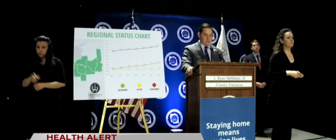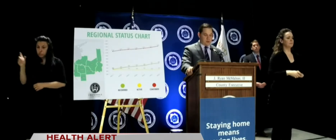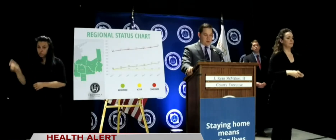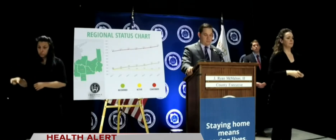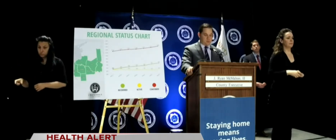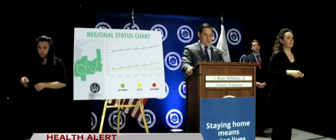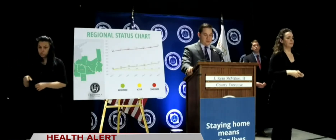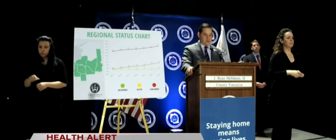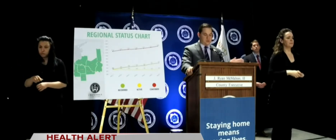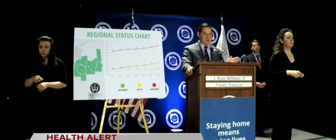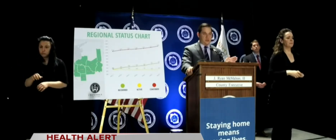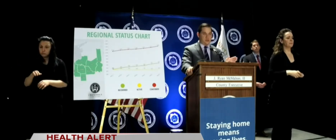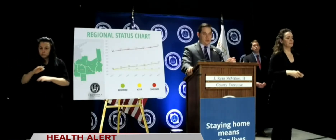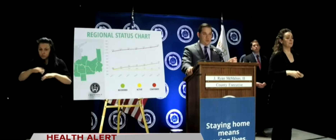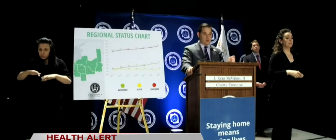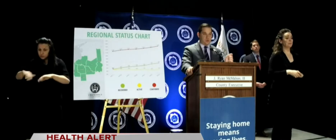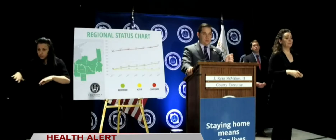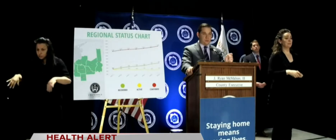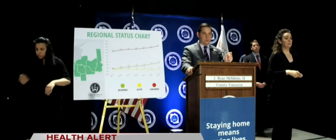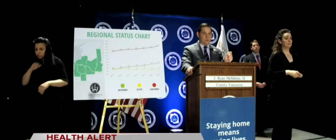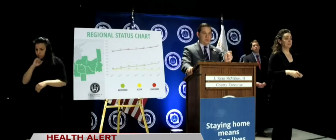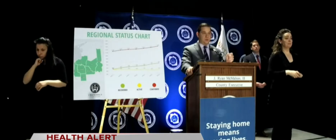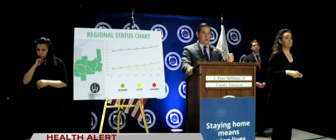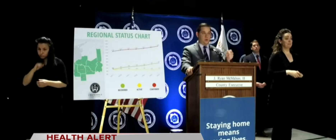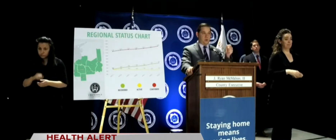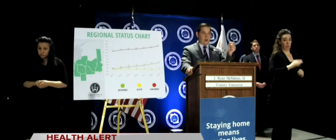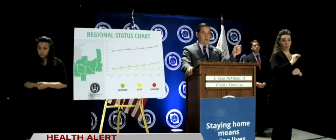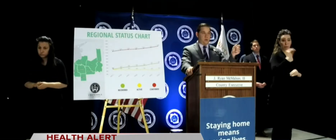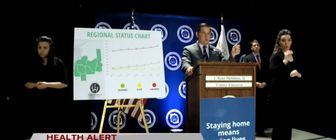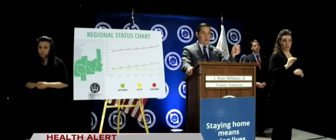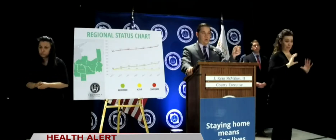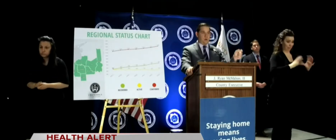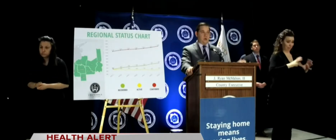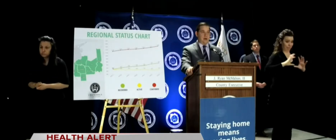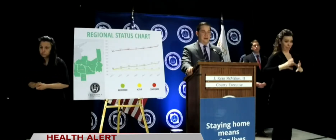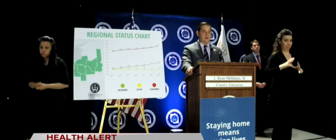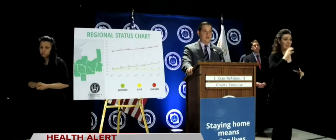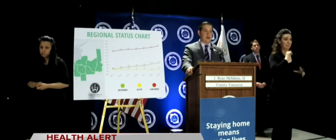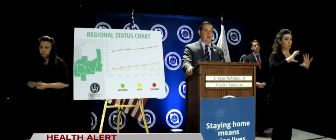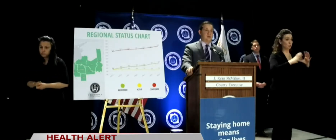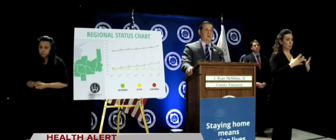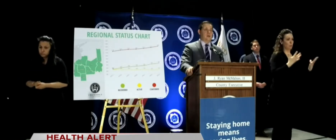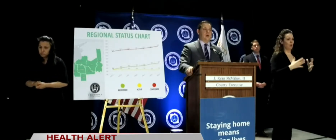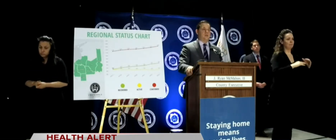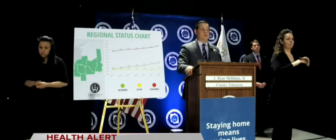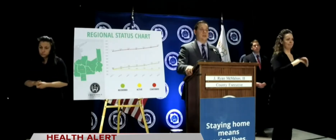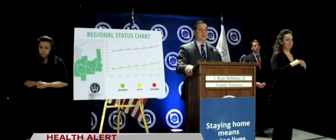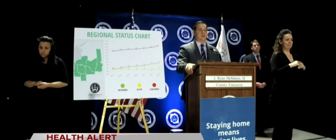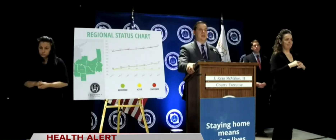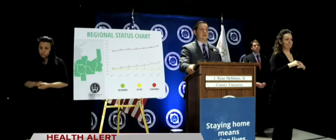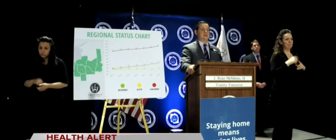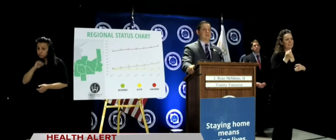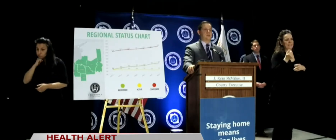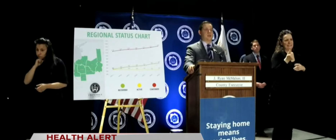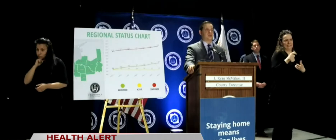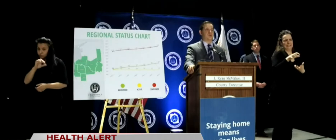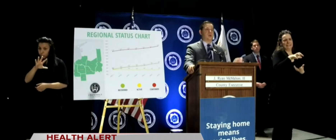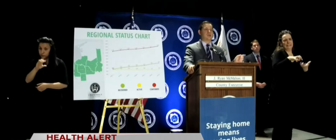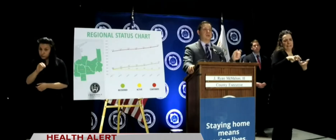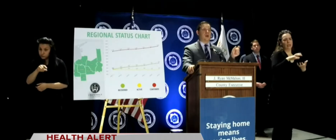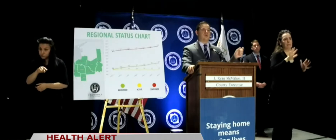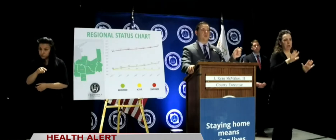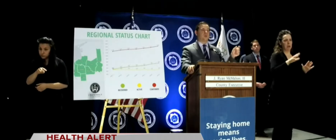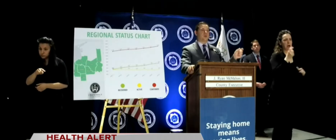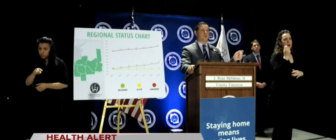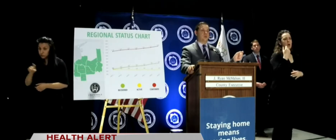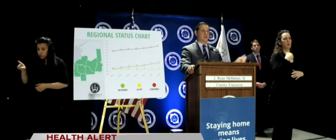these percentages are starting to get skewed a little bit because we're going out and we're identifying potential cases and potential risk